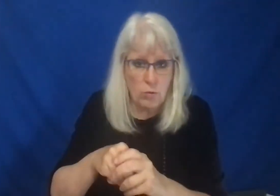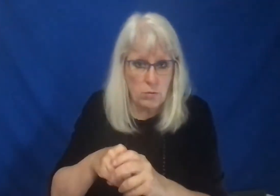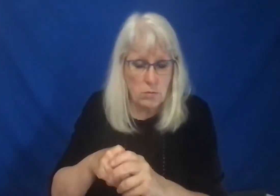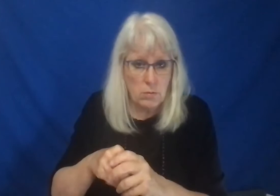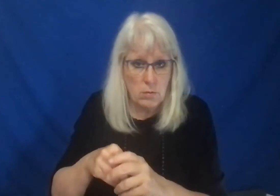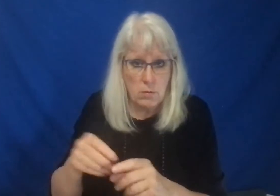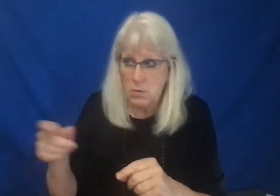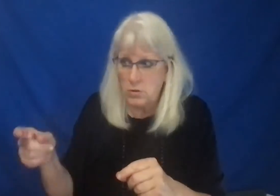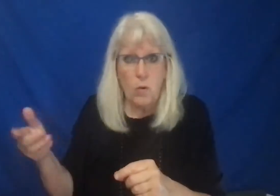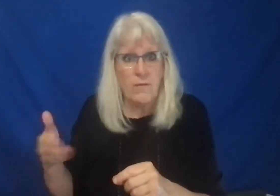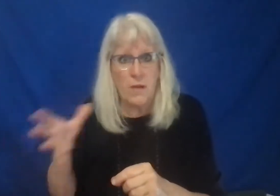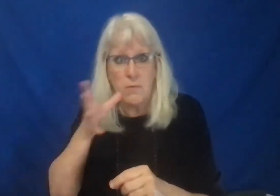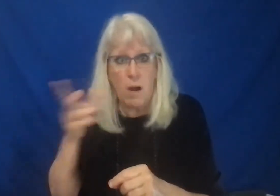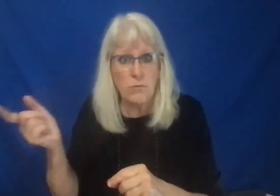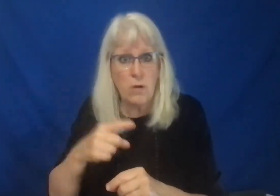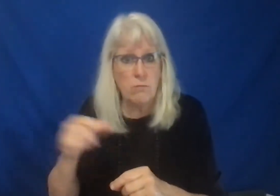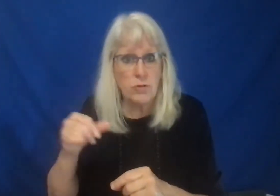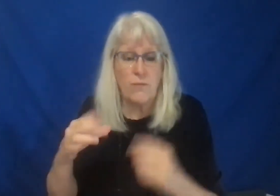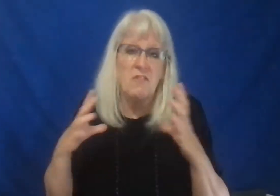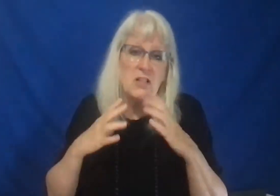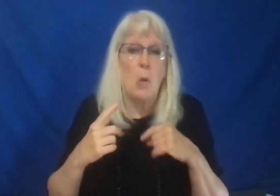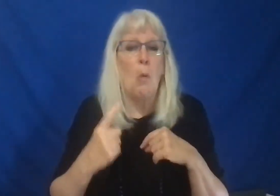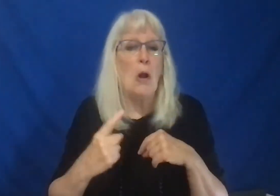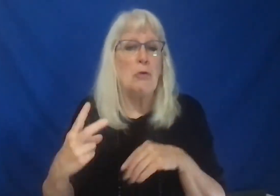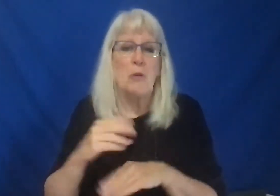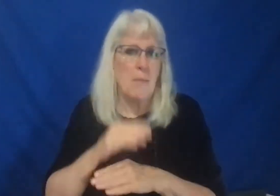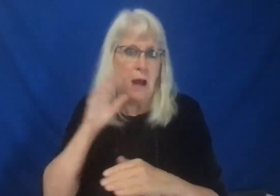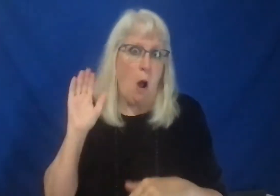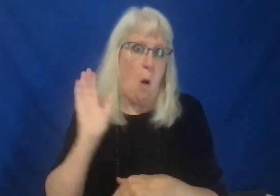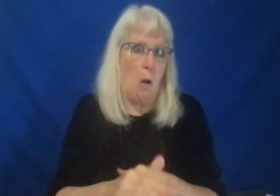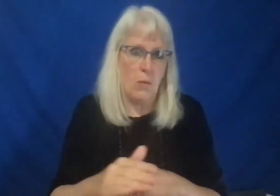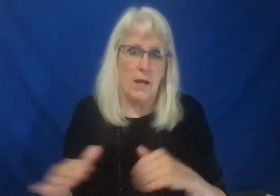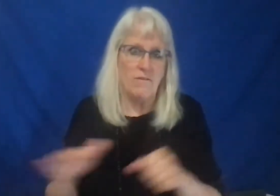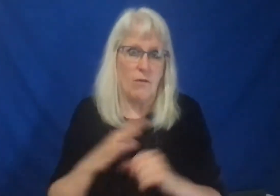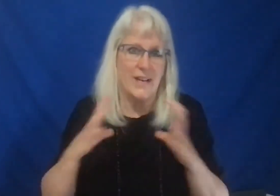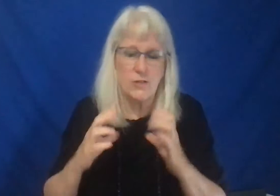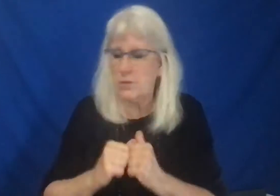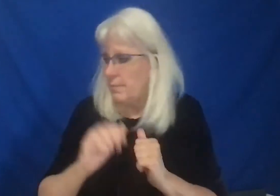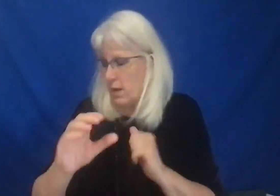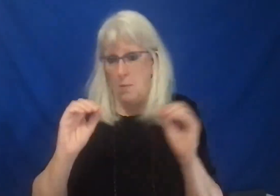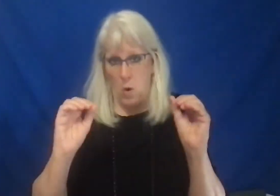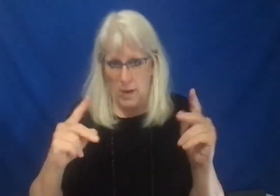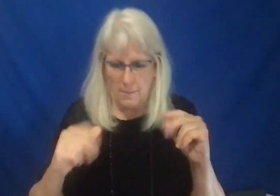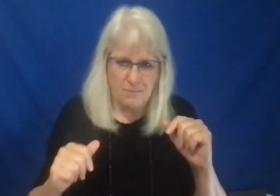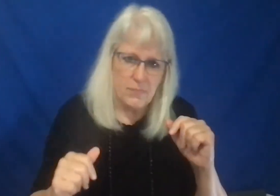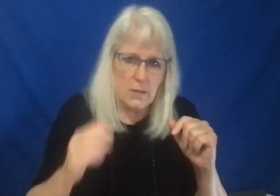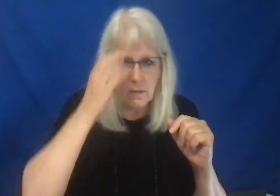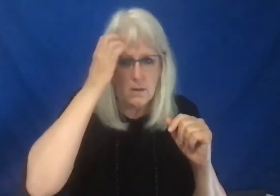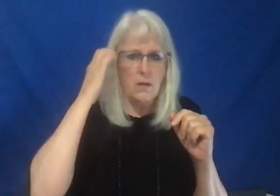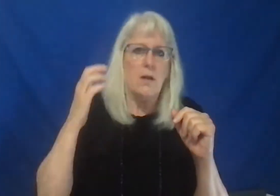mom to join us on vacation for a night or two. But this past winter, I was not able to go on our typical New Year's Eve holiday